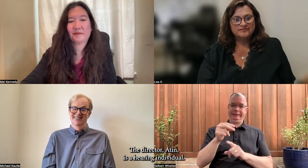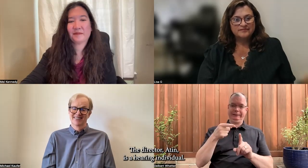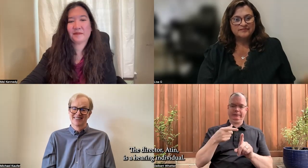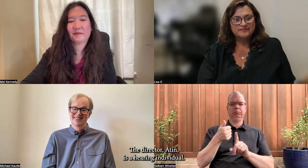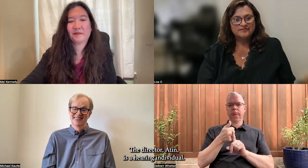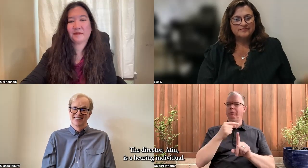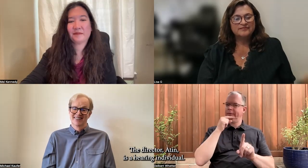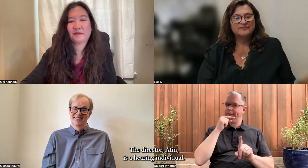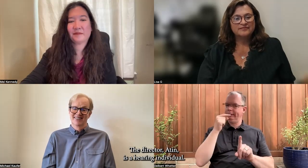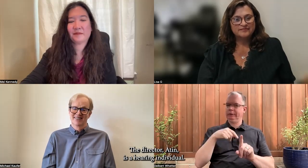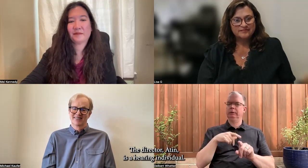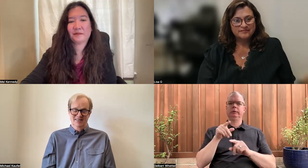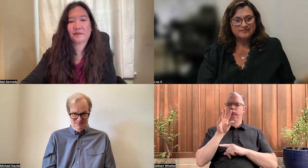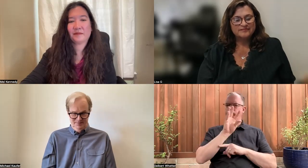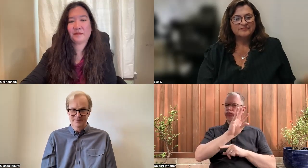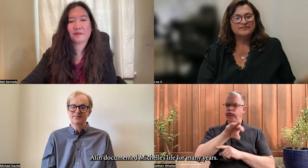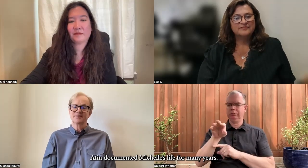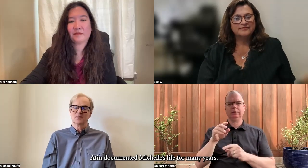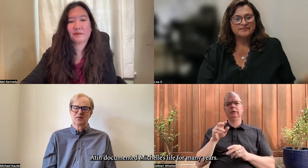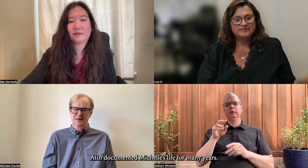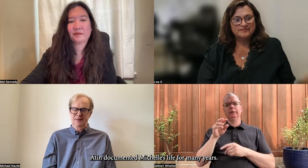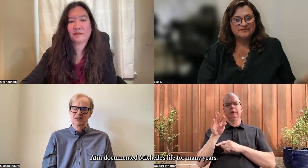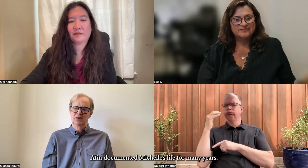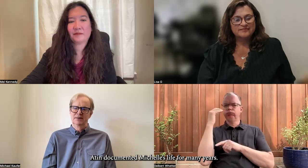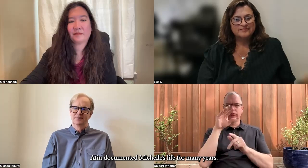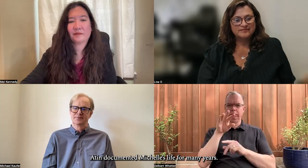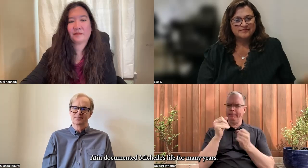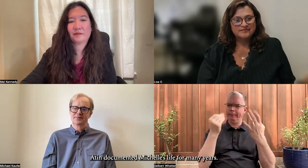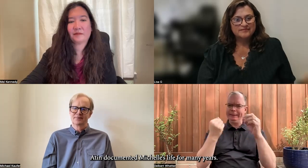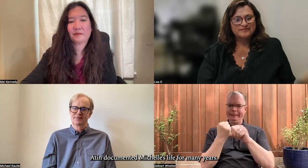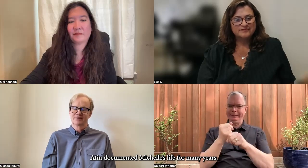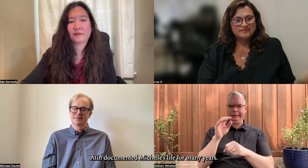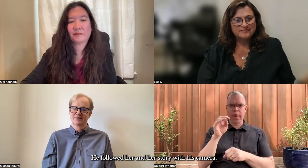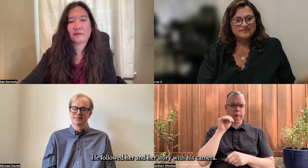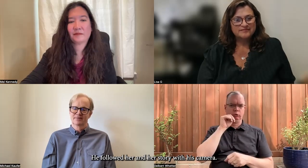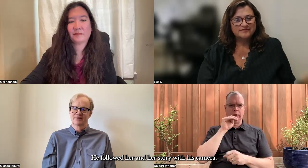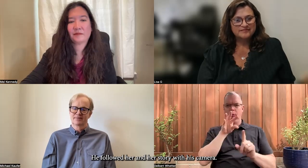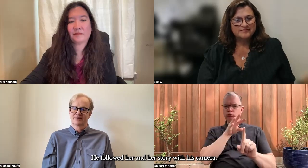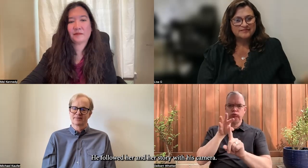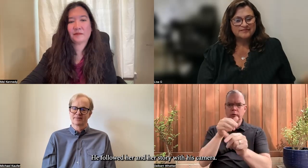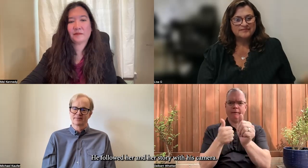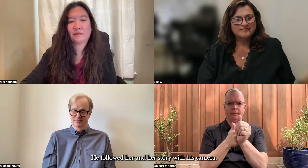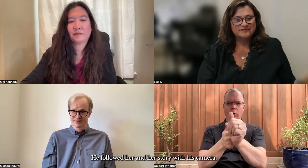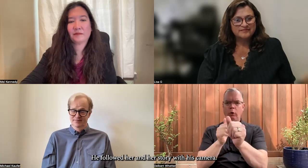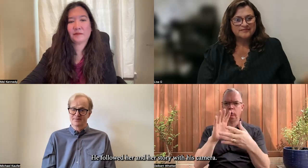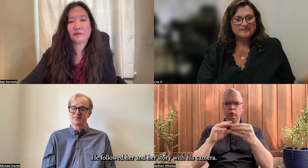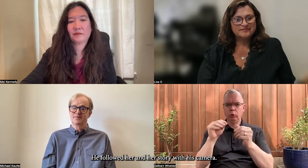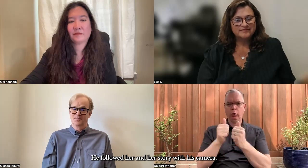is a hearing individual. Atin documented Michelle's life for many years. He followed her and her story with his camera.